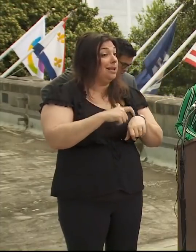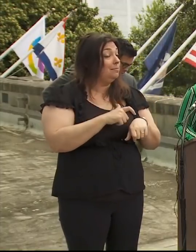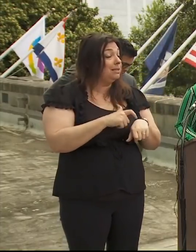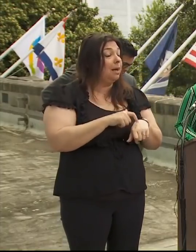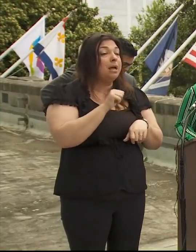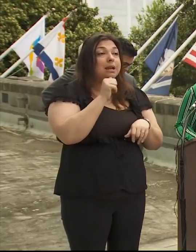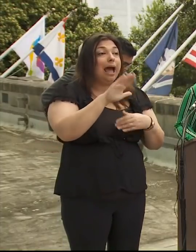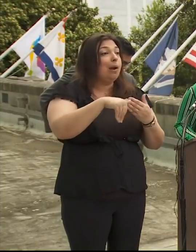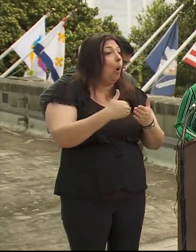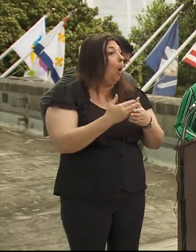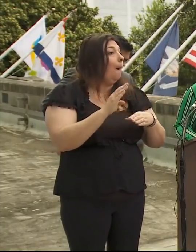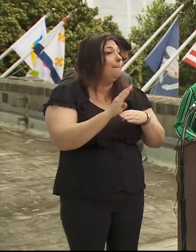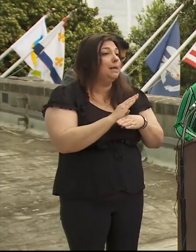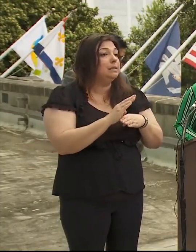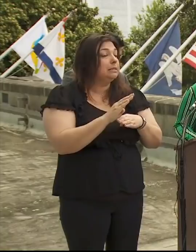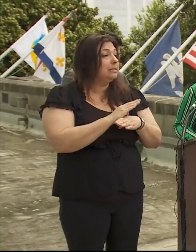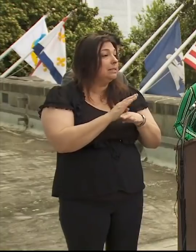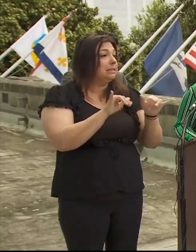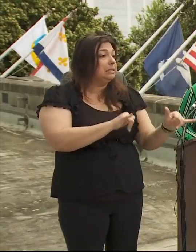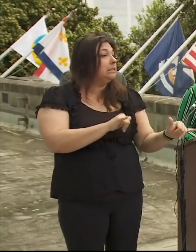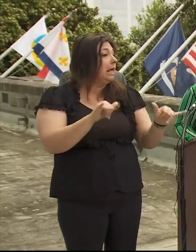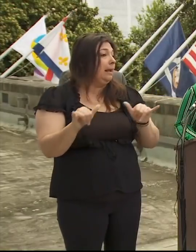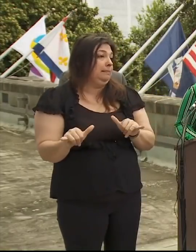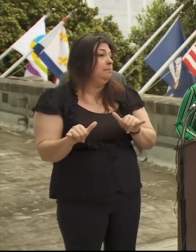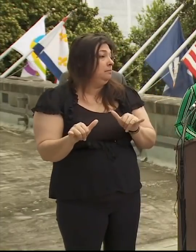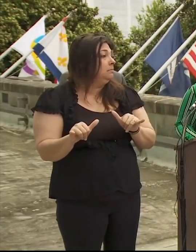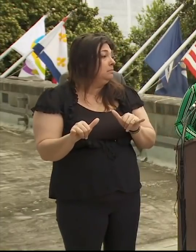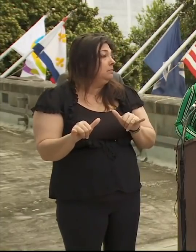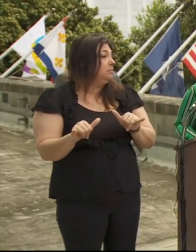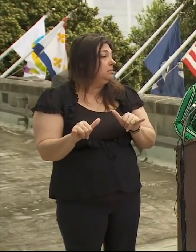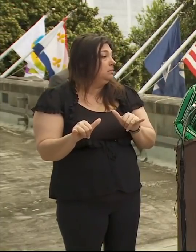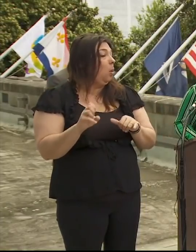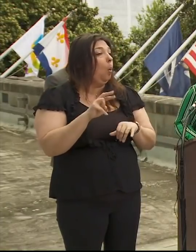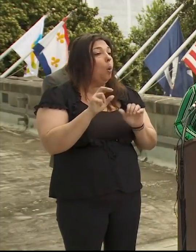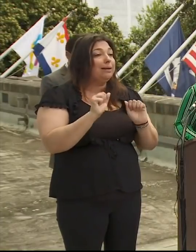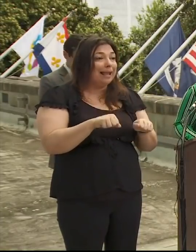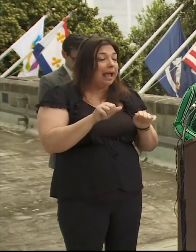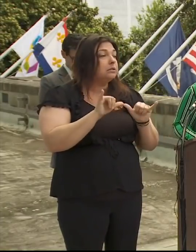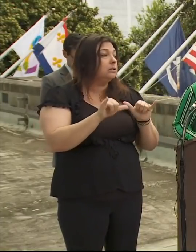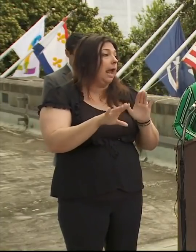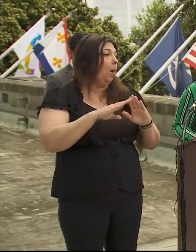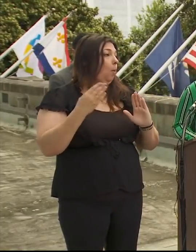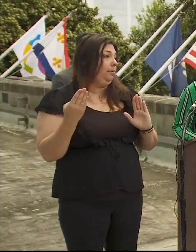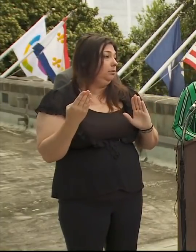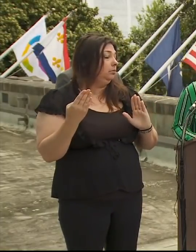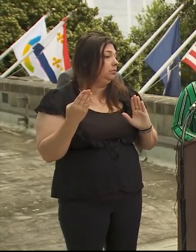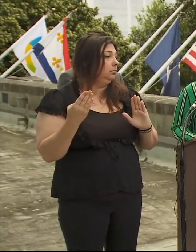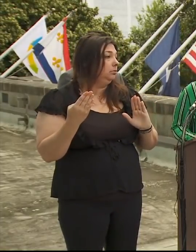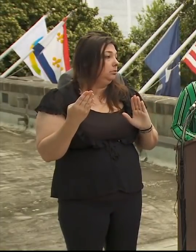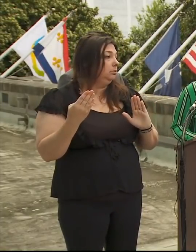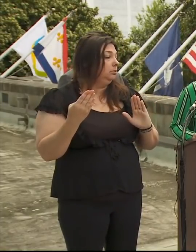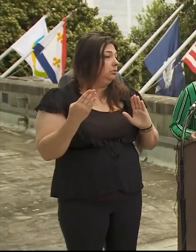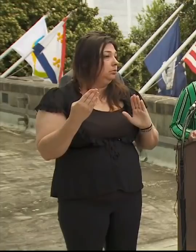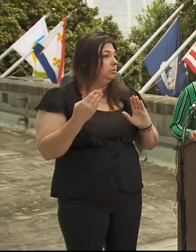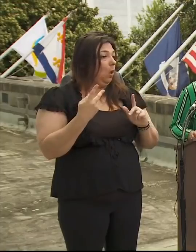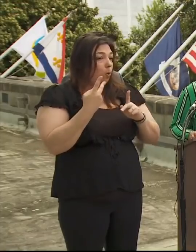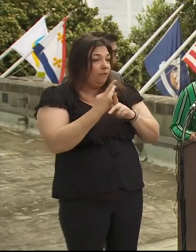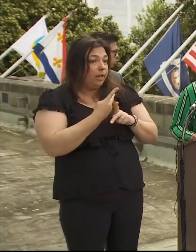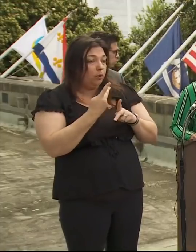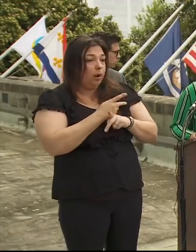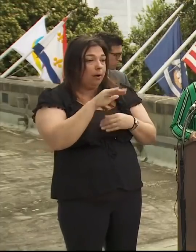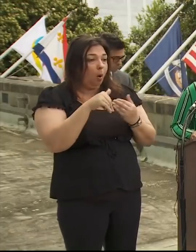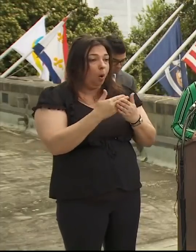not all businesses are created equal or will be able to stay open. So factoring in all of